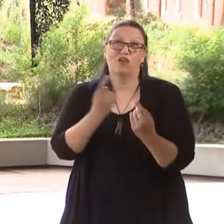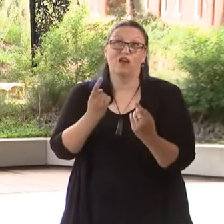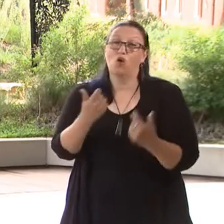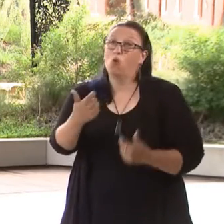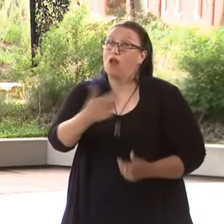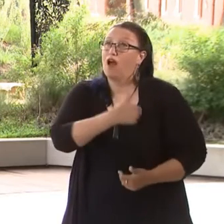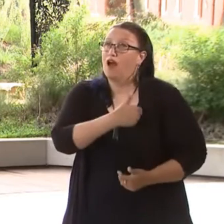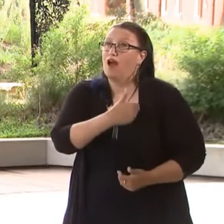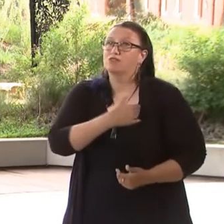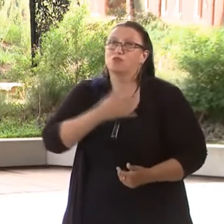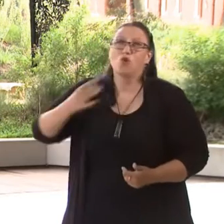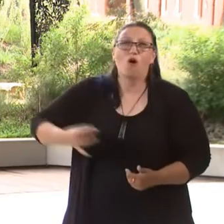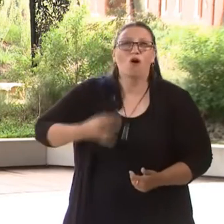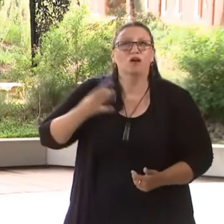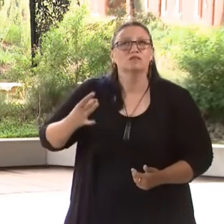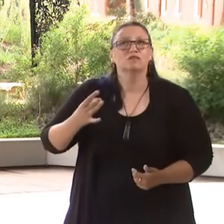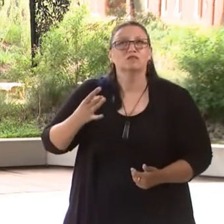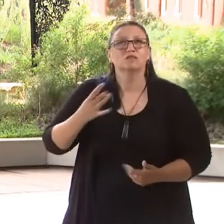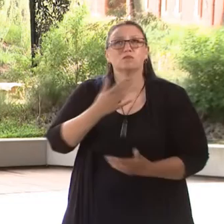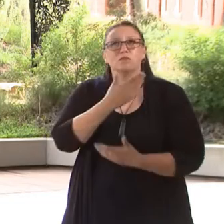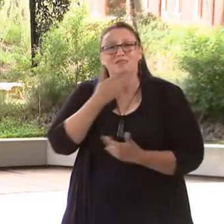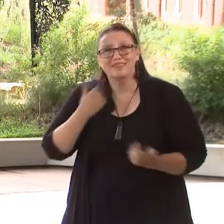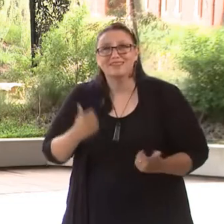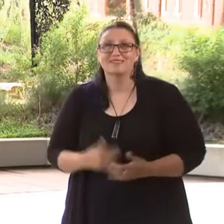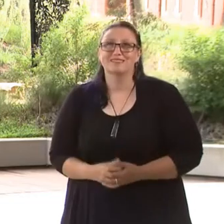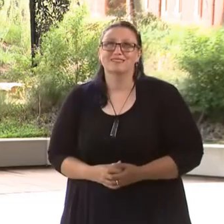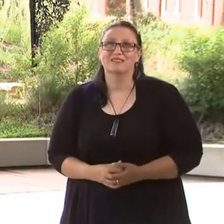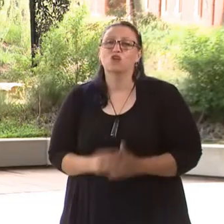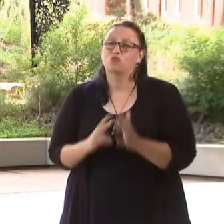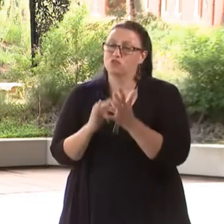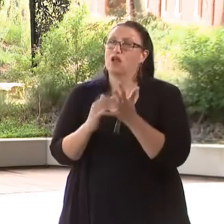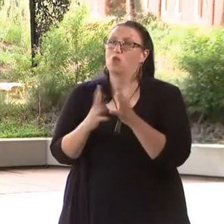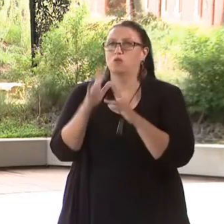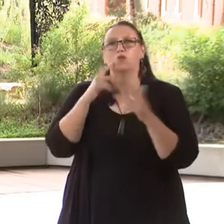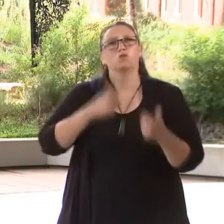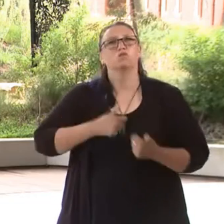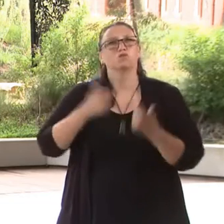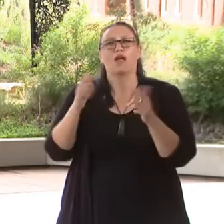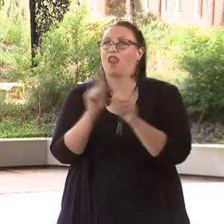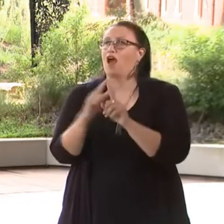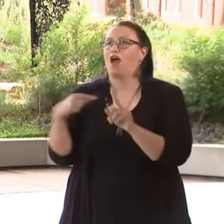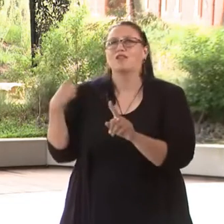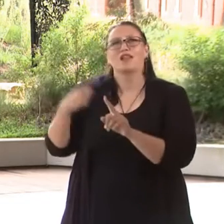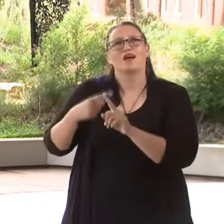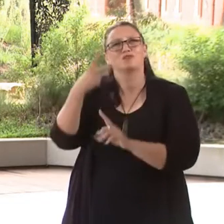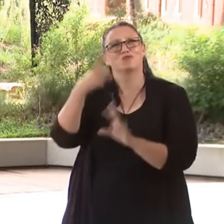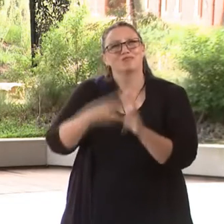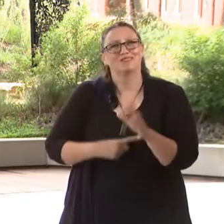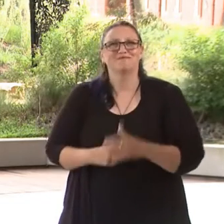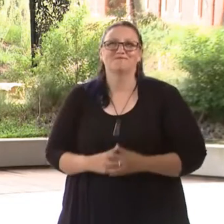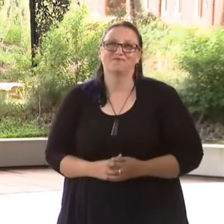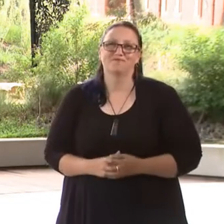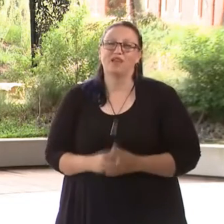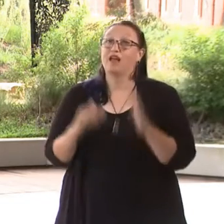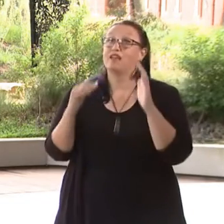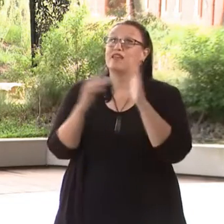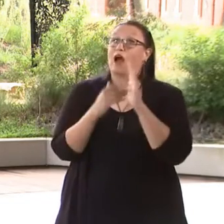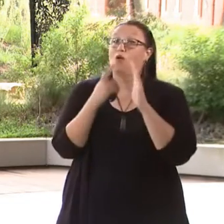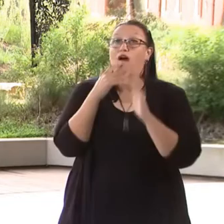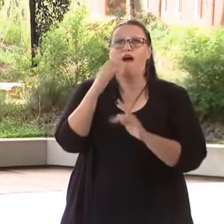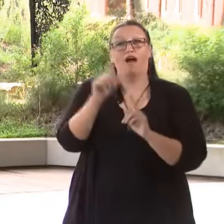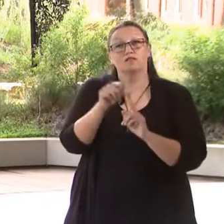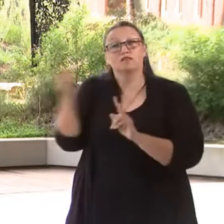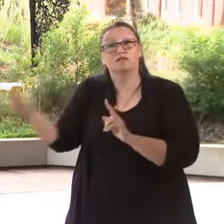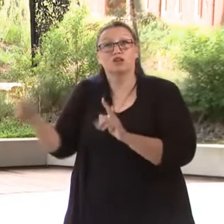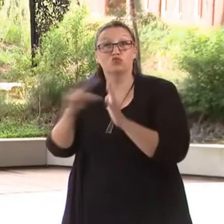other side, just like we have over the last 2 years. I'm now going to pass to Dr. Kerry Chant, who will give a public